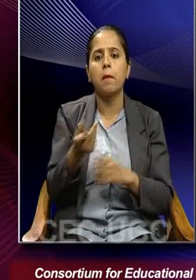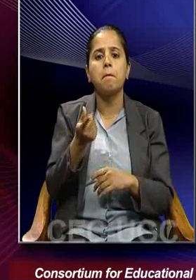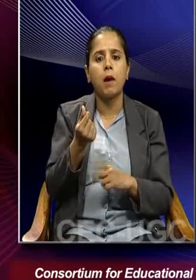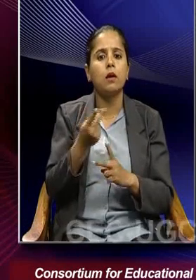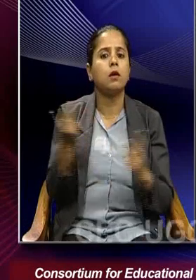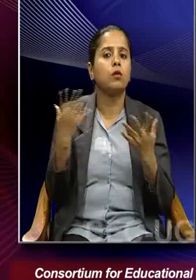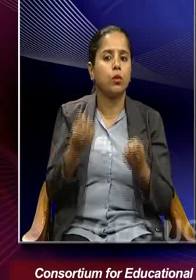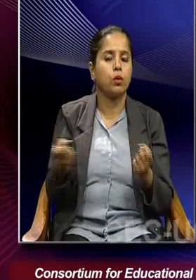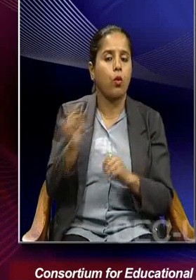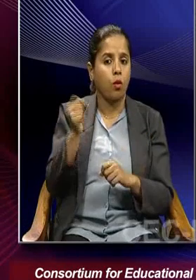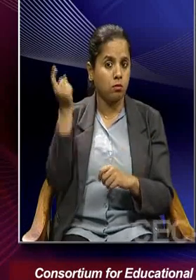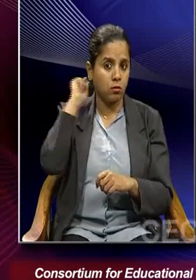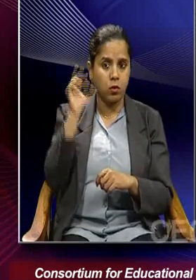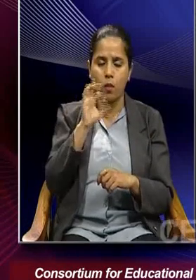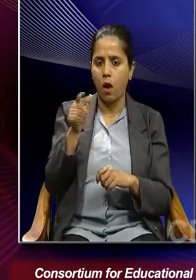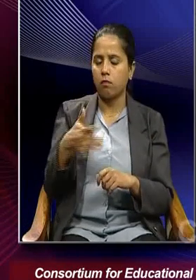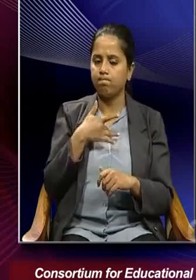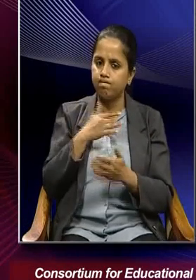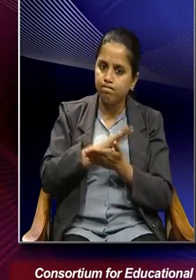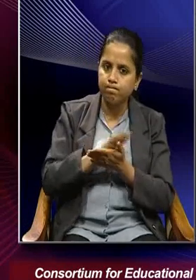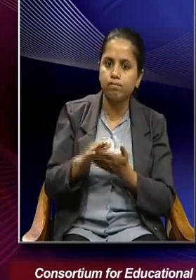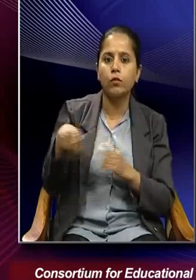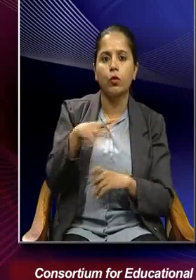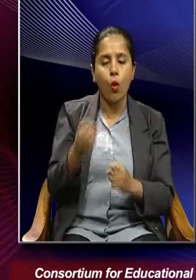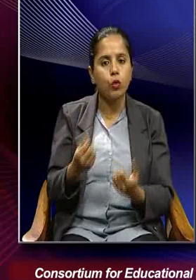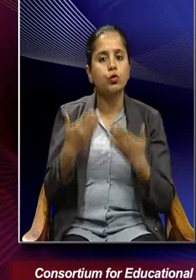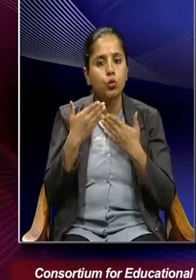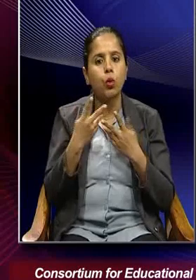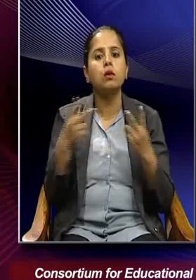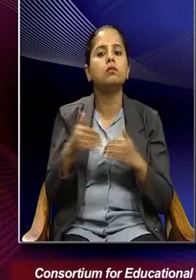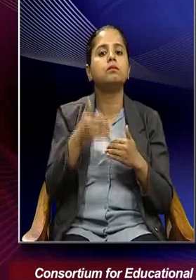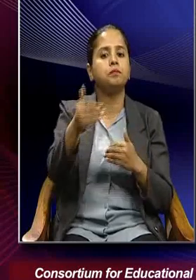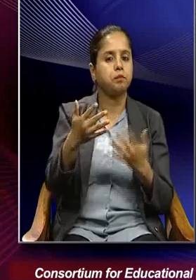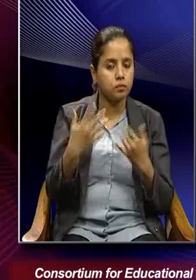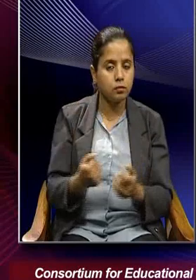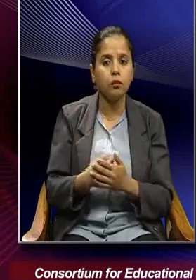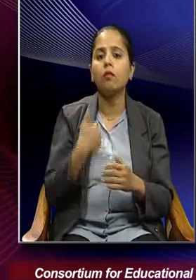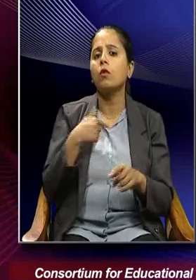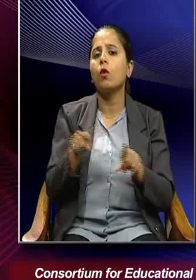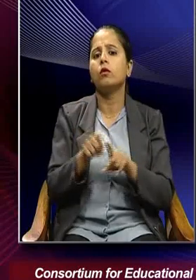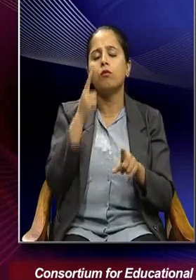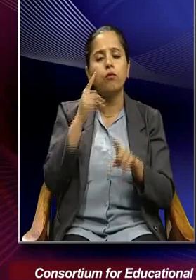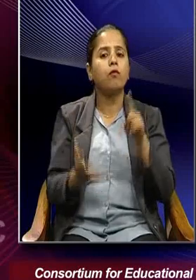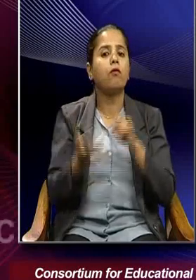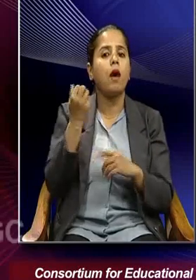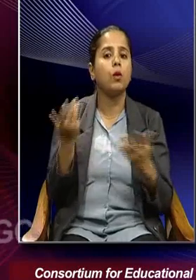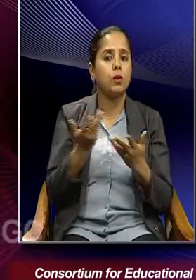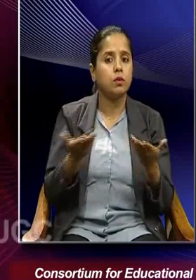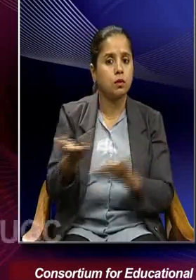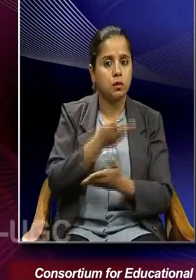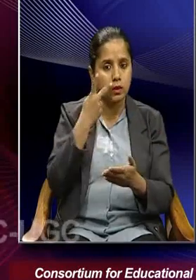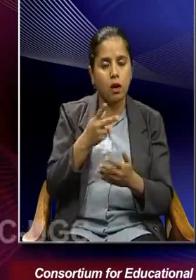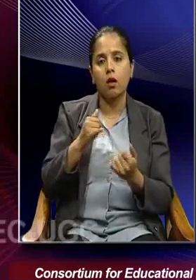and his intentions are noble, that he wants to run a school. And we also find that because of the kind